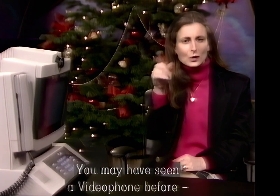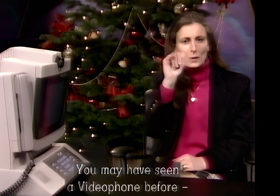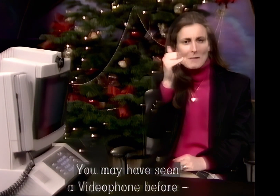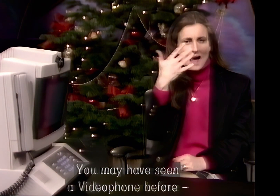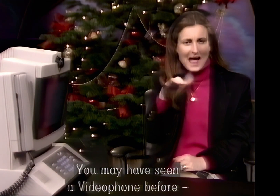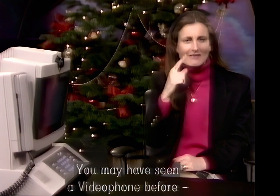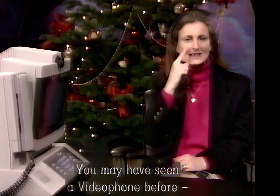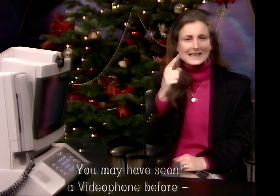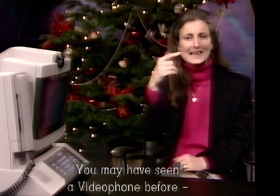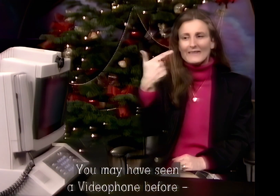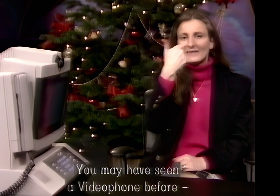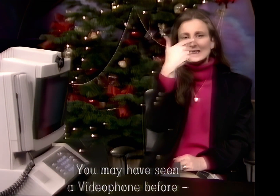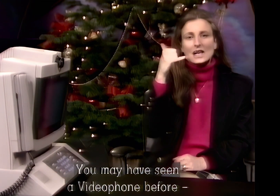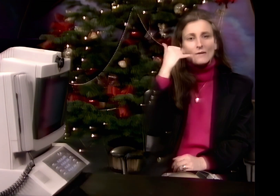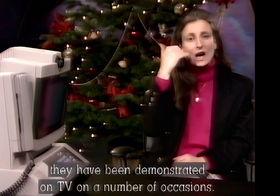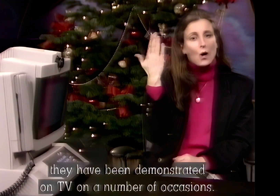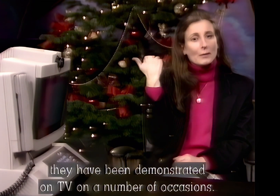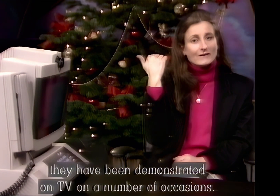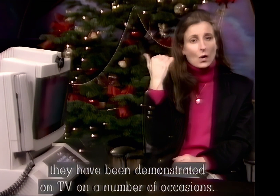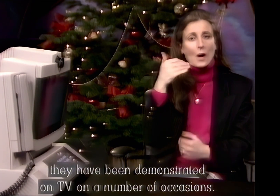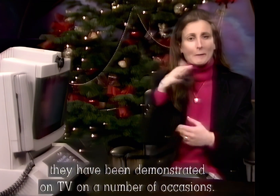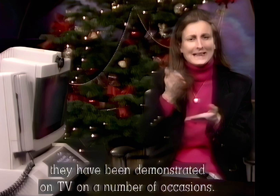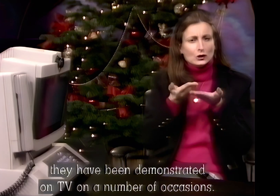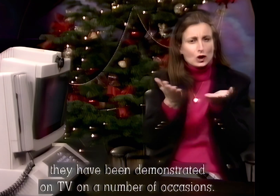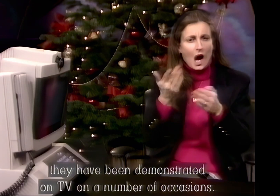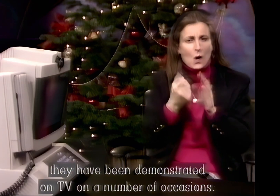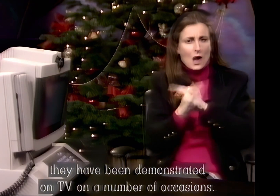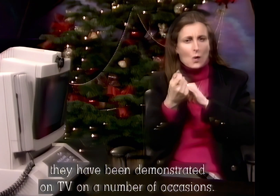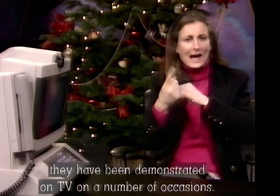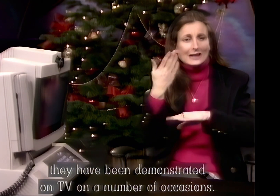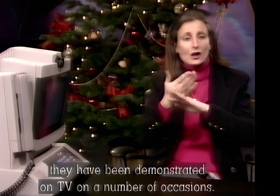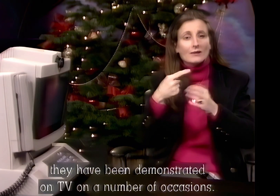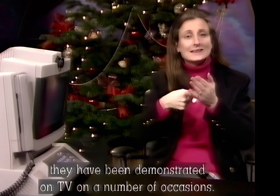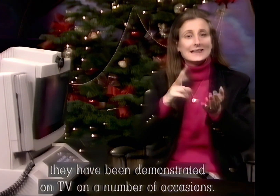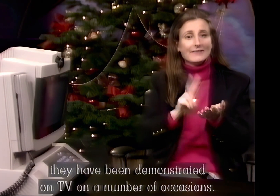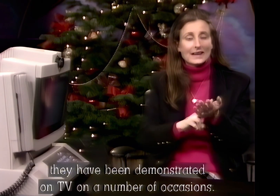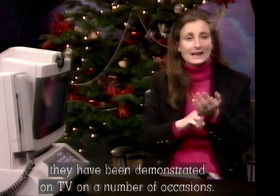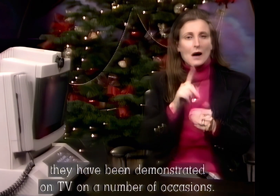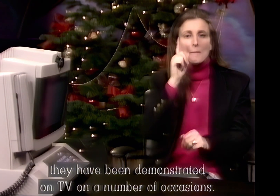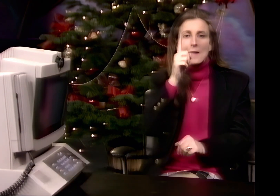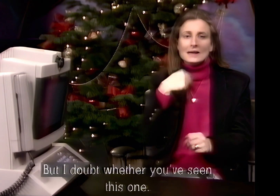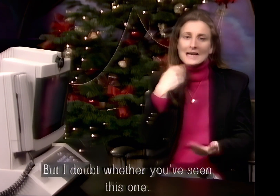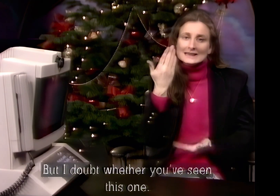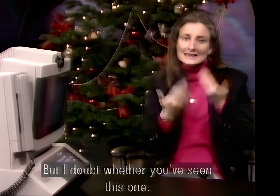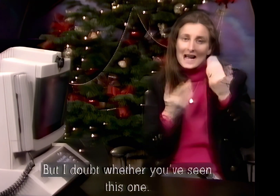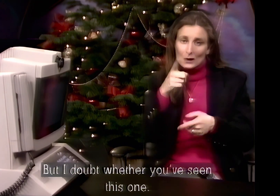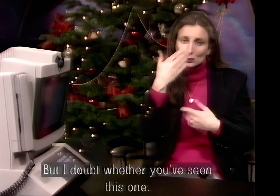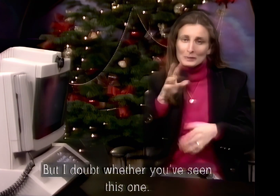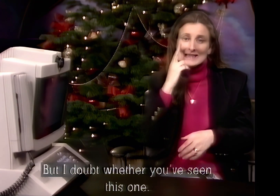Now, some of you may have seen a video phone before. They have been demonstrated on television on a number of occasions. But I